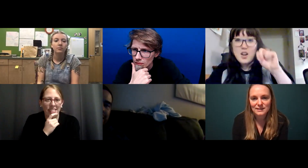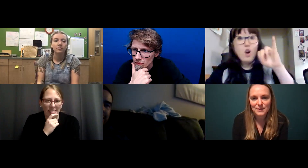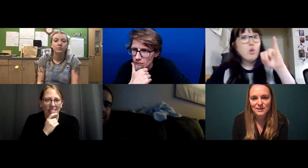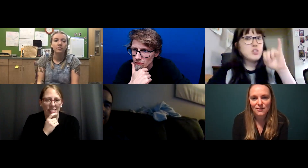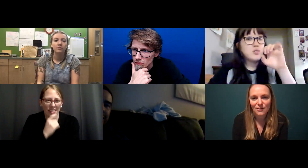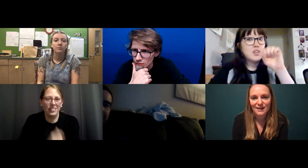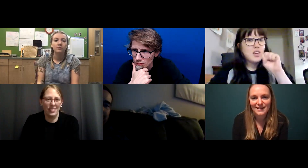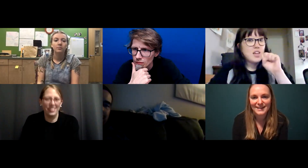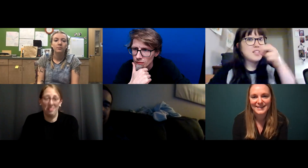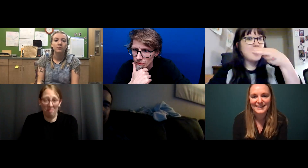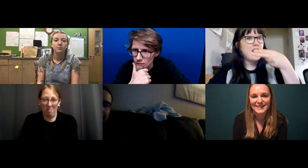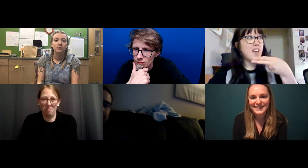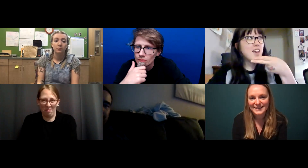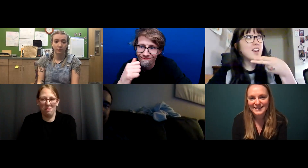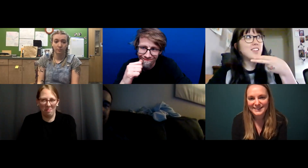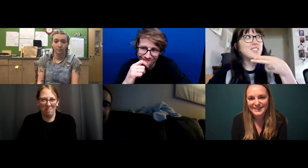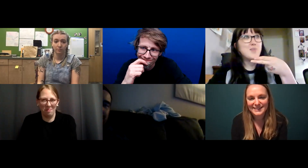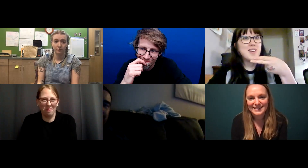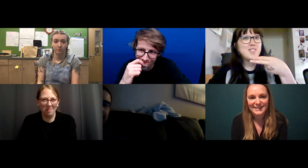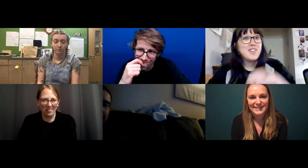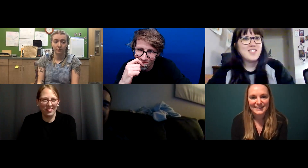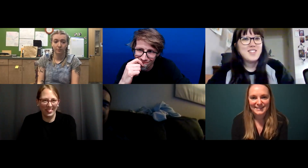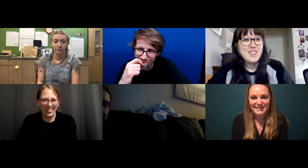para español?